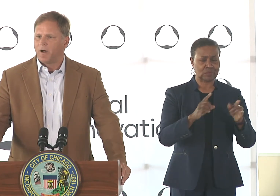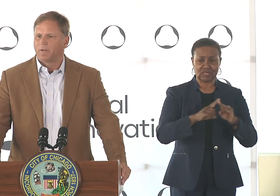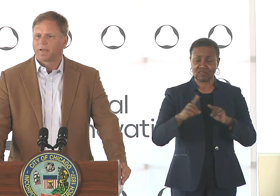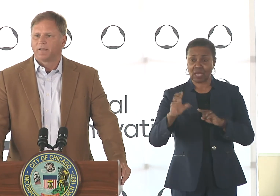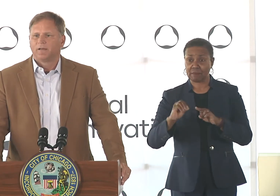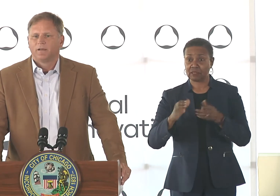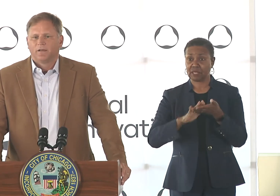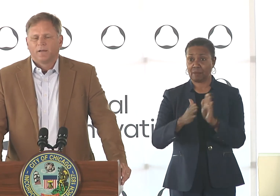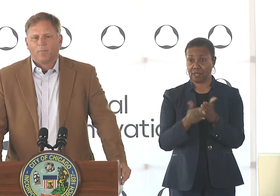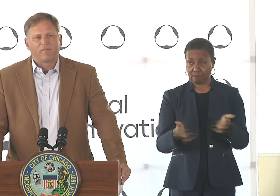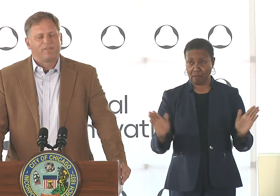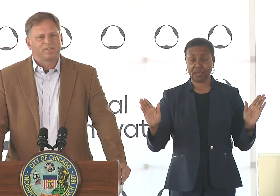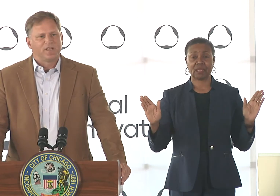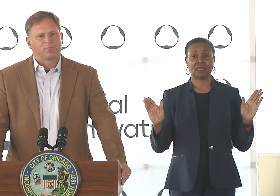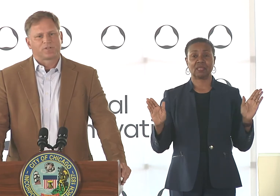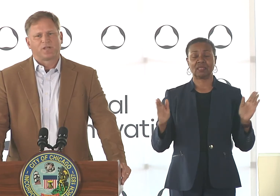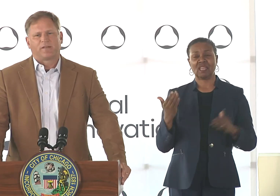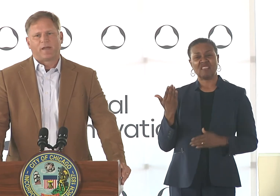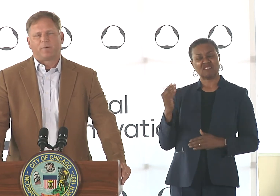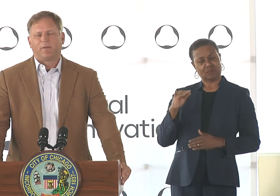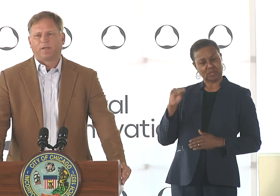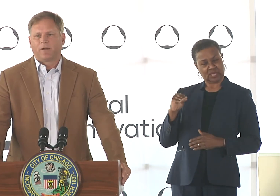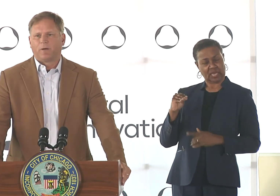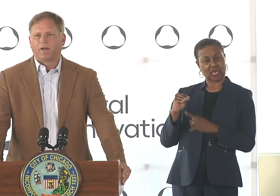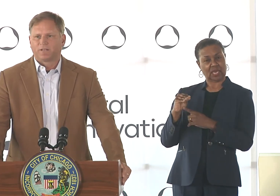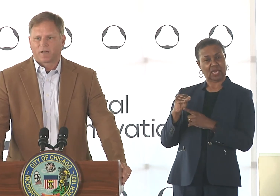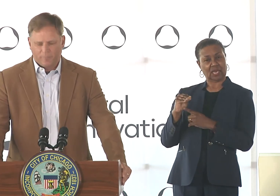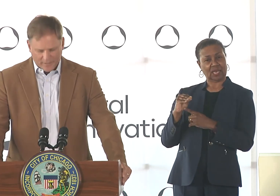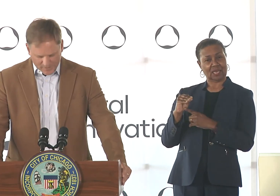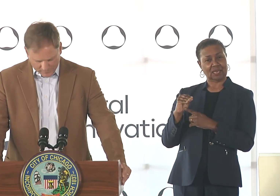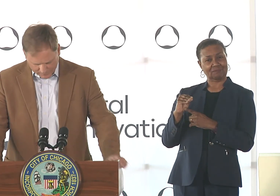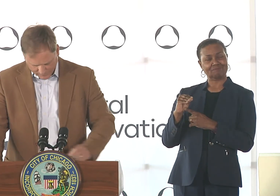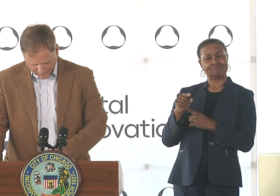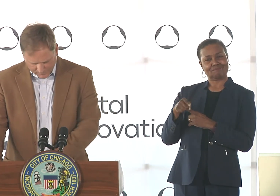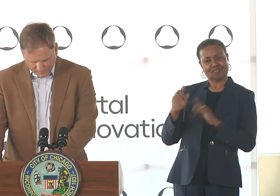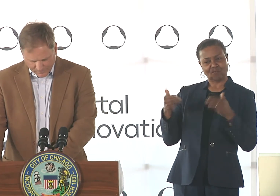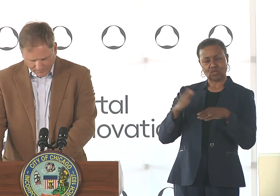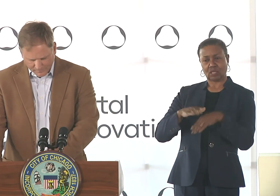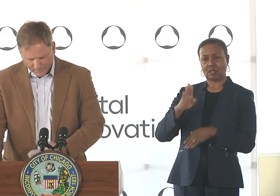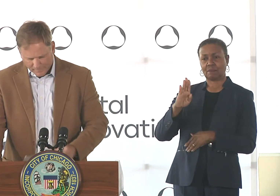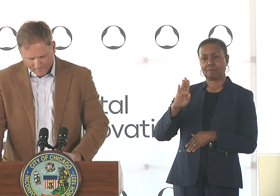coming public, about 15% of that pipeline are biotech companies.